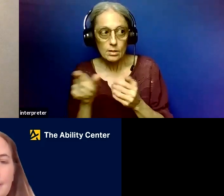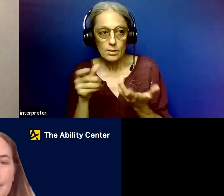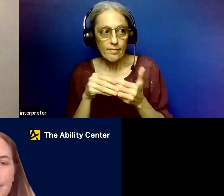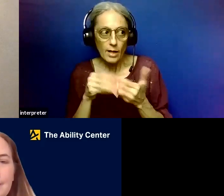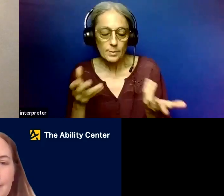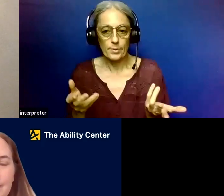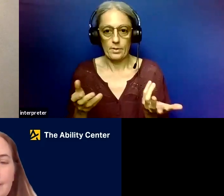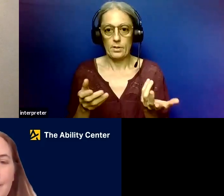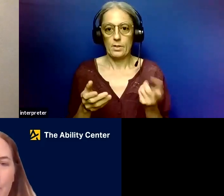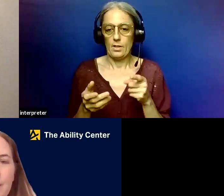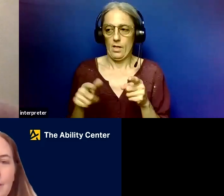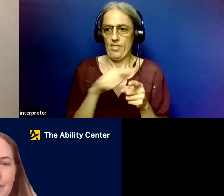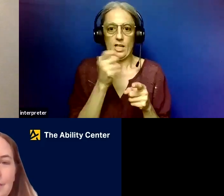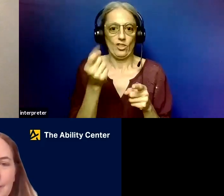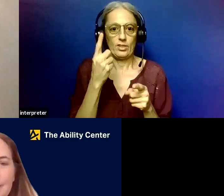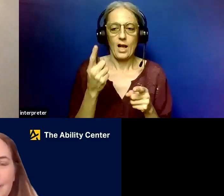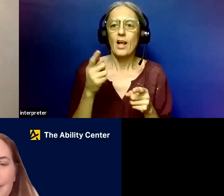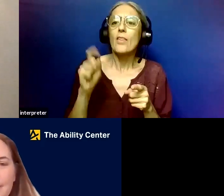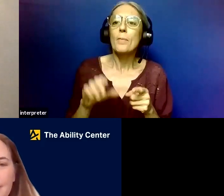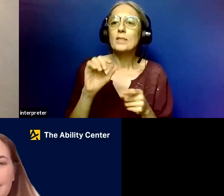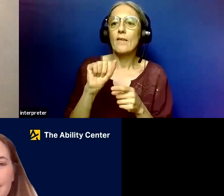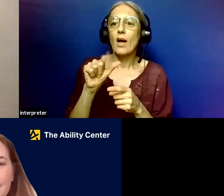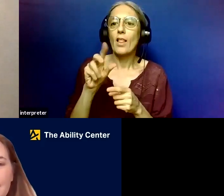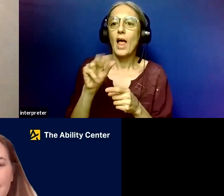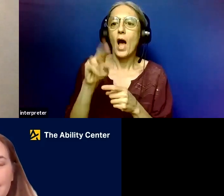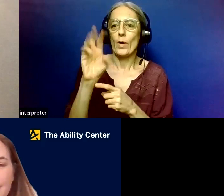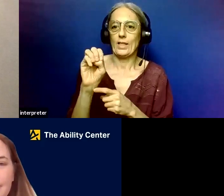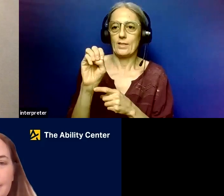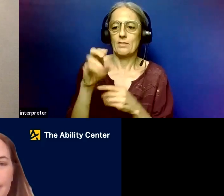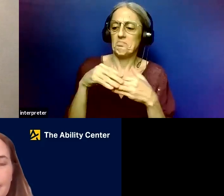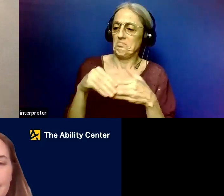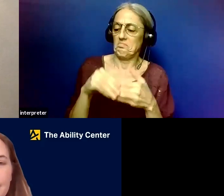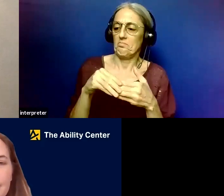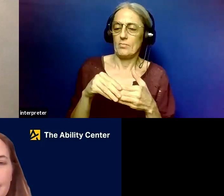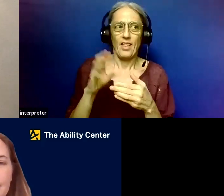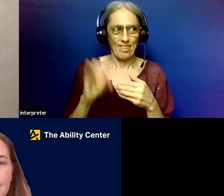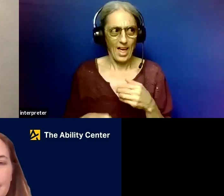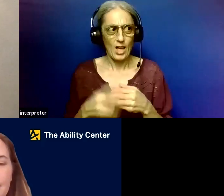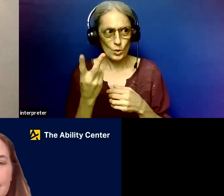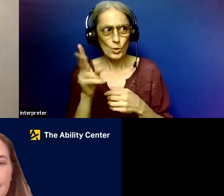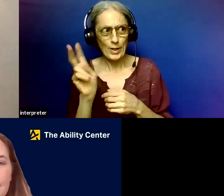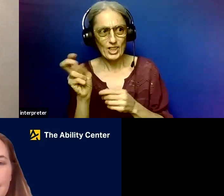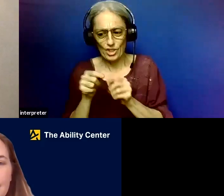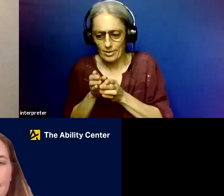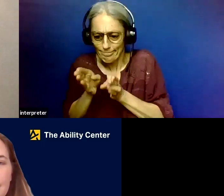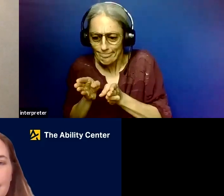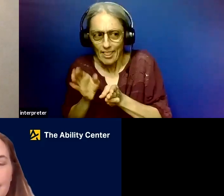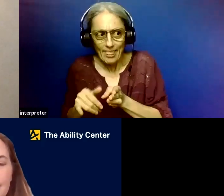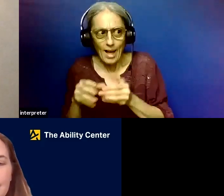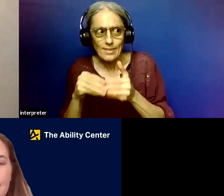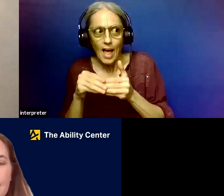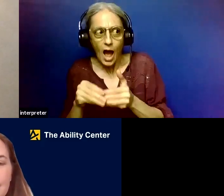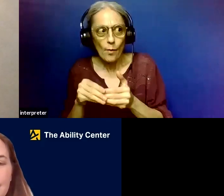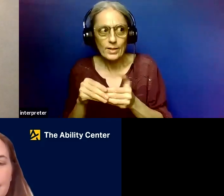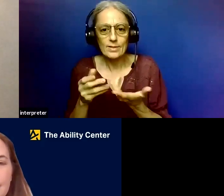having an allowance. Right. And I said, no, that's your allowance. I said, be glad we're not following the 91